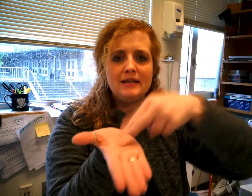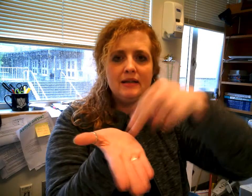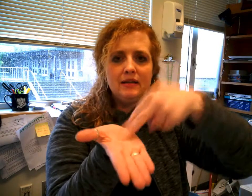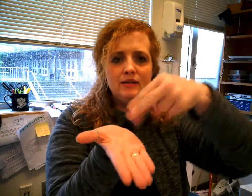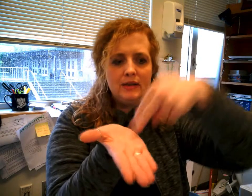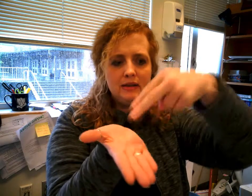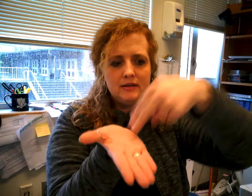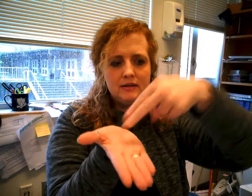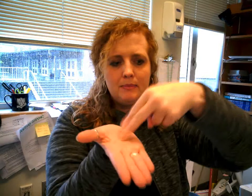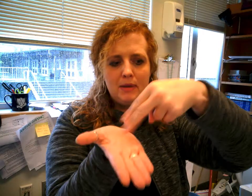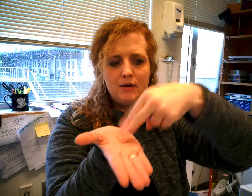basically doing this, butter.